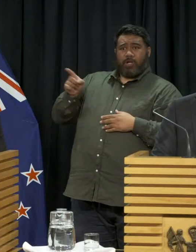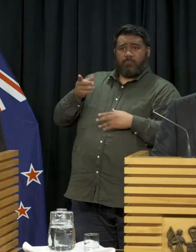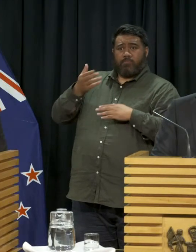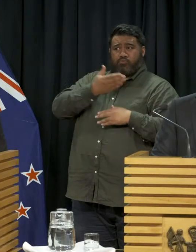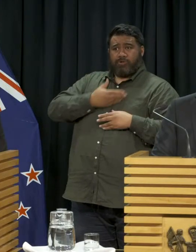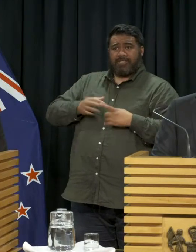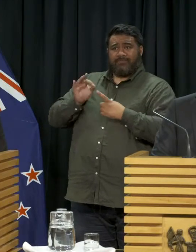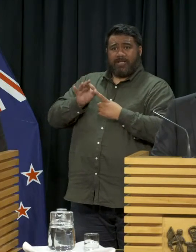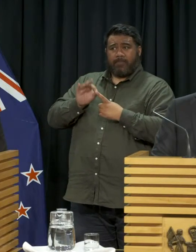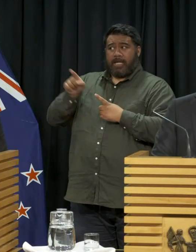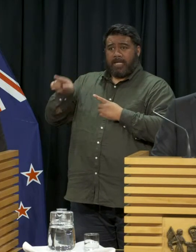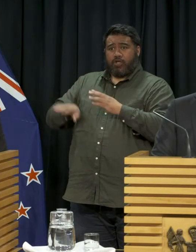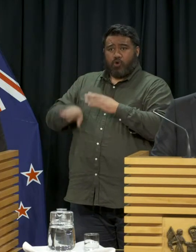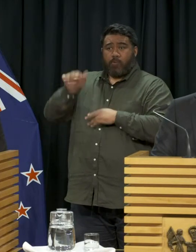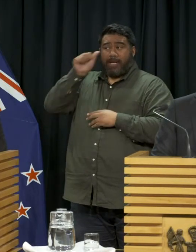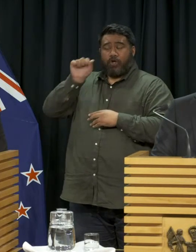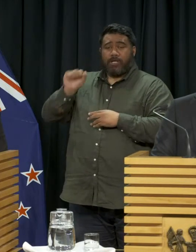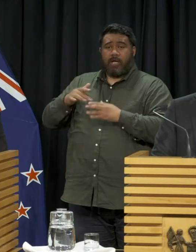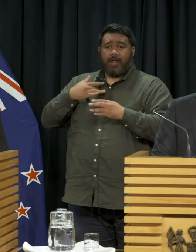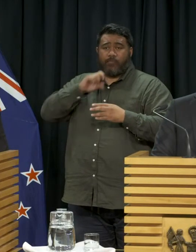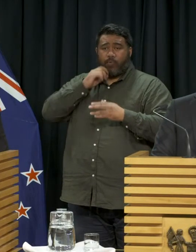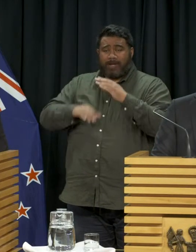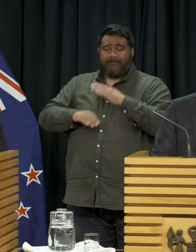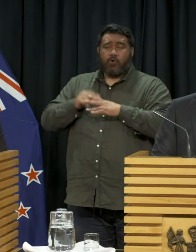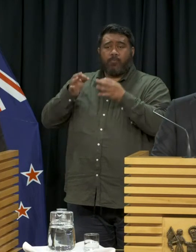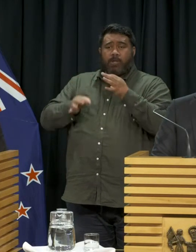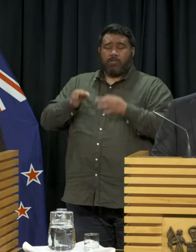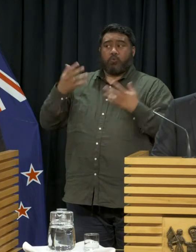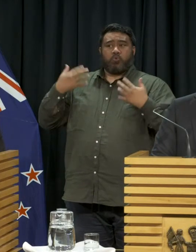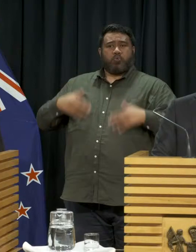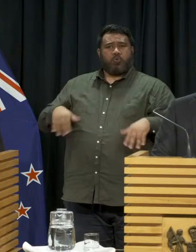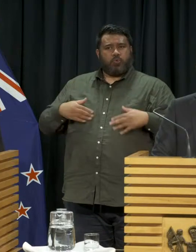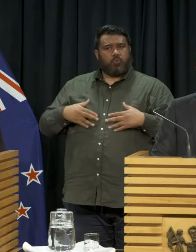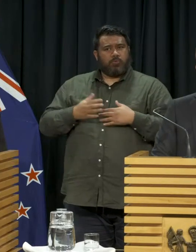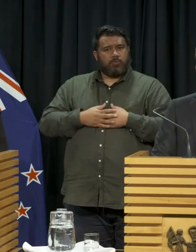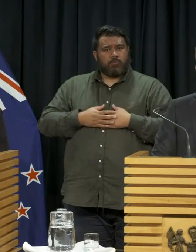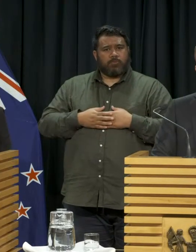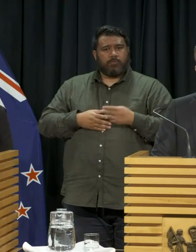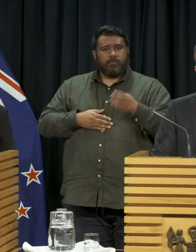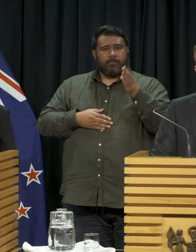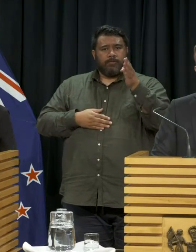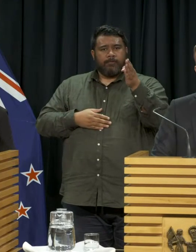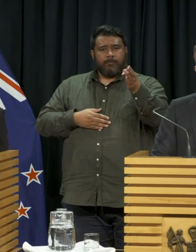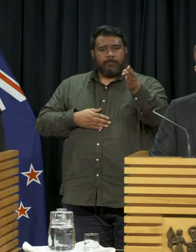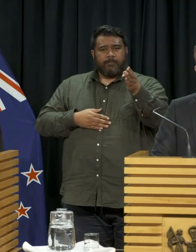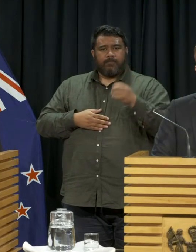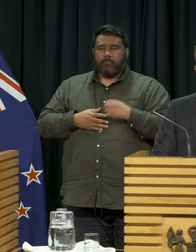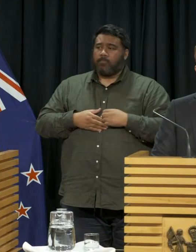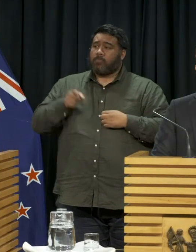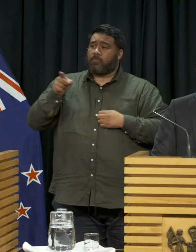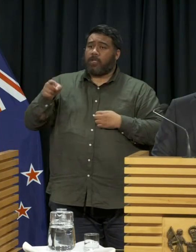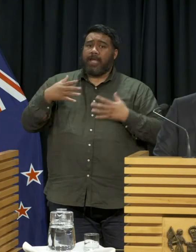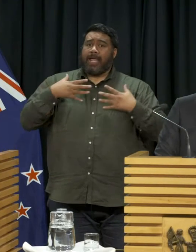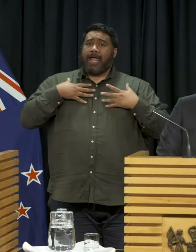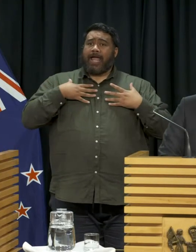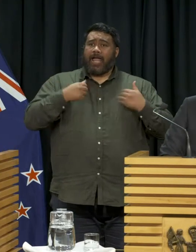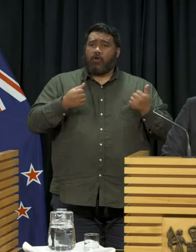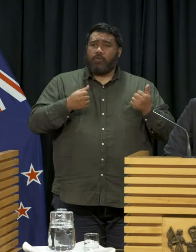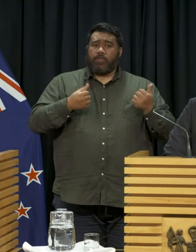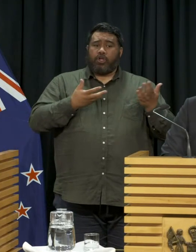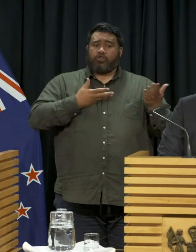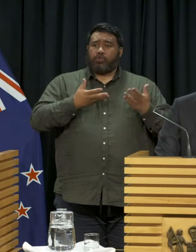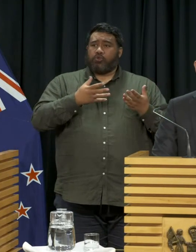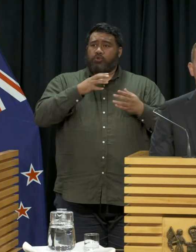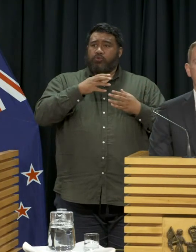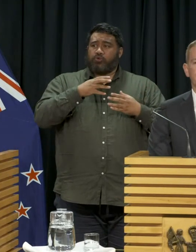knew that, and I think there's something very significant about that. Open letter from Health and Social Services today regarding